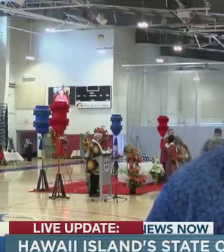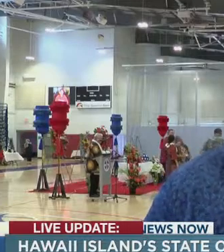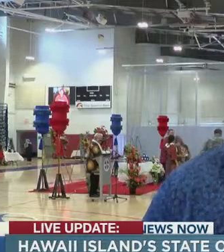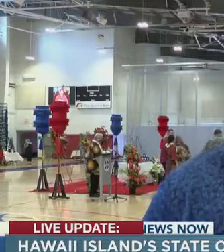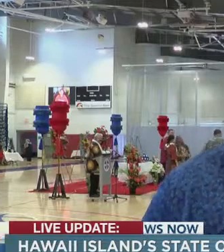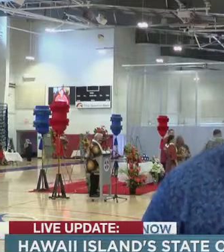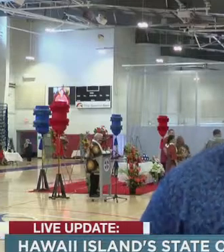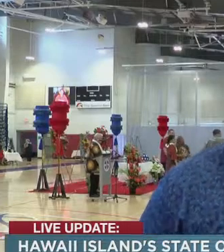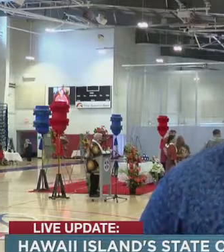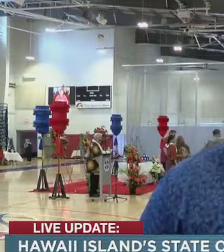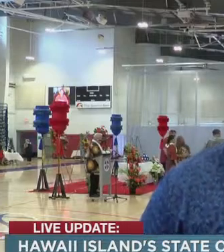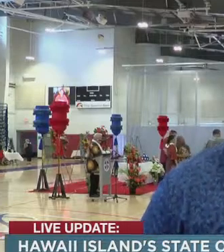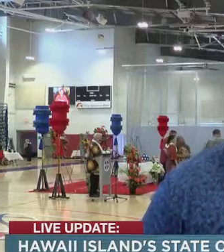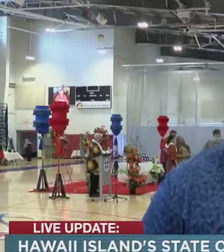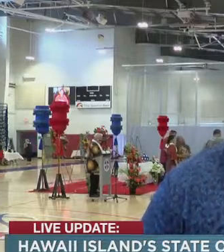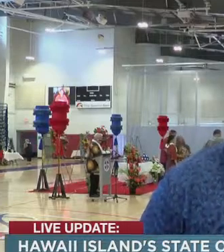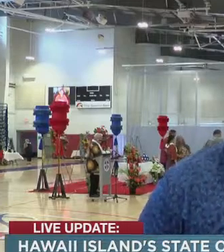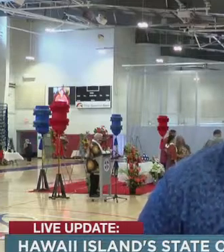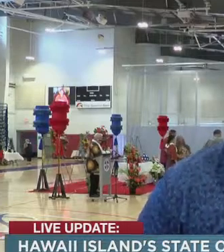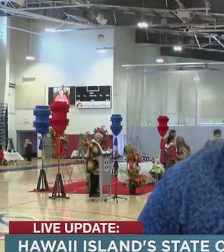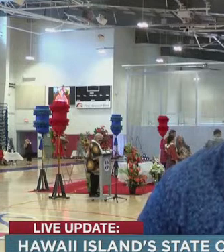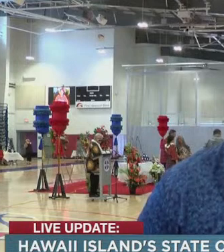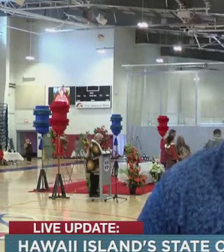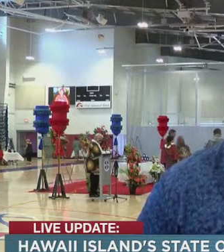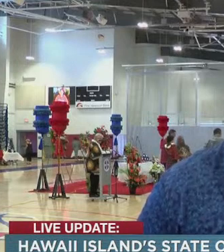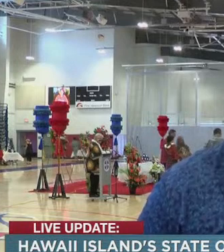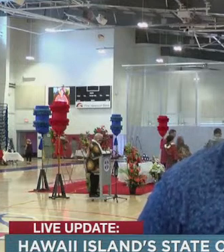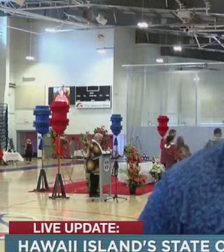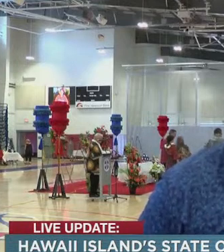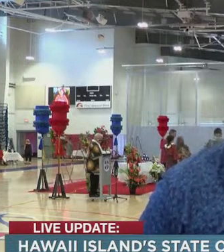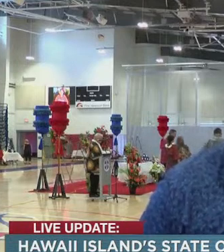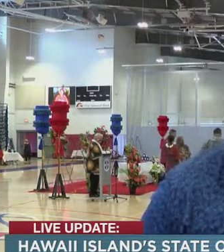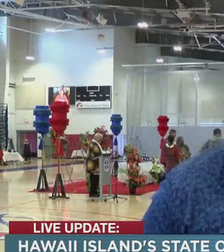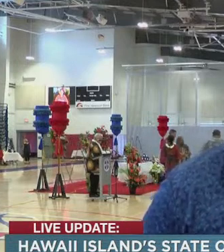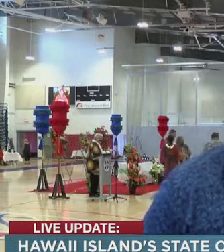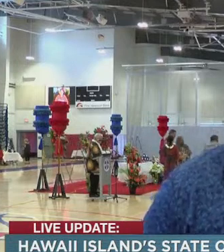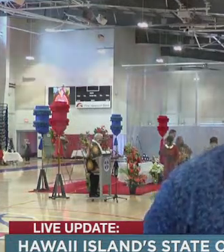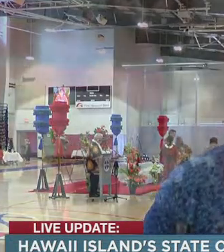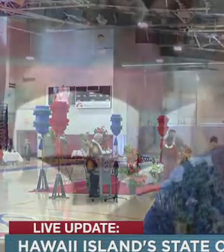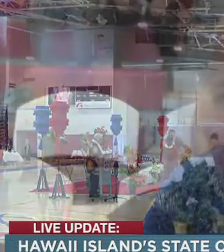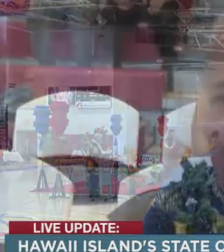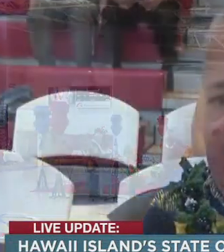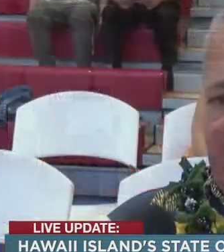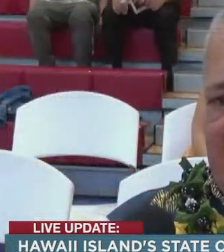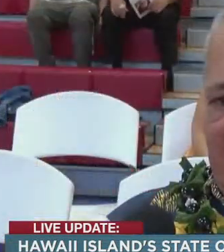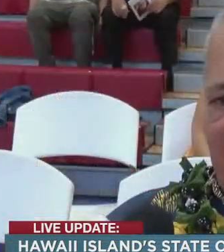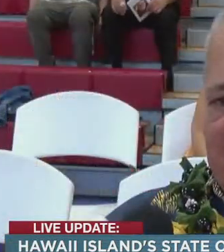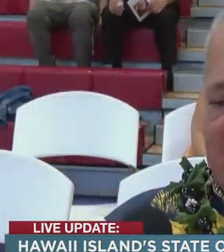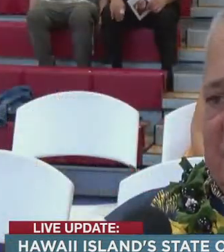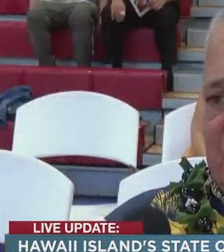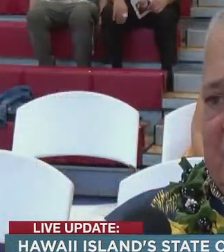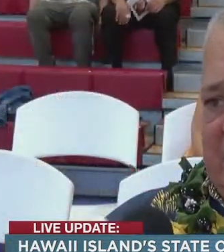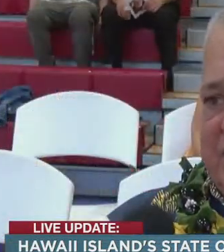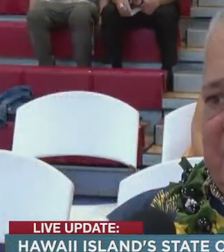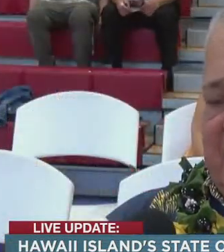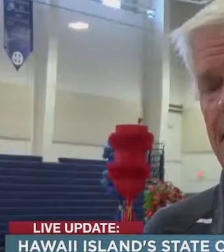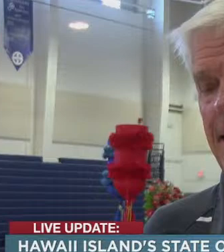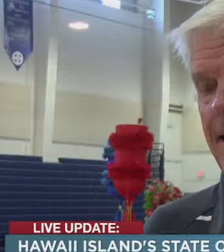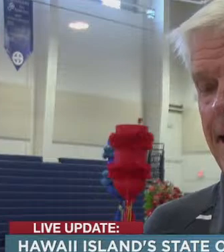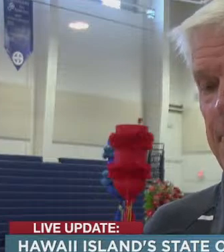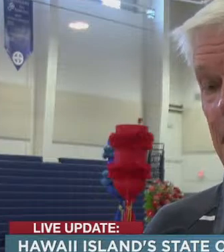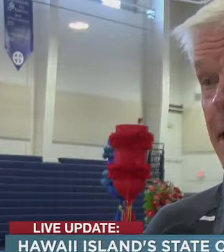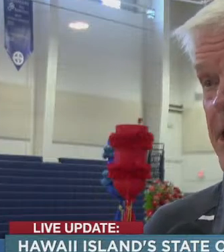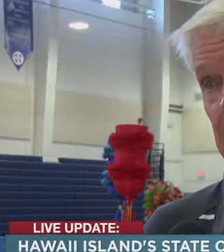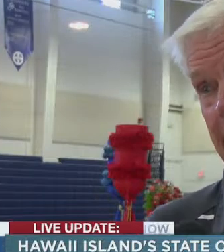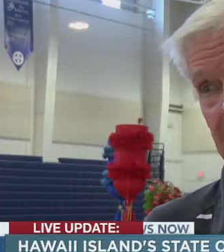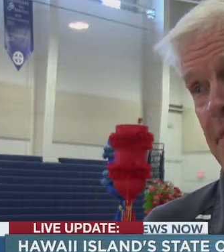life, where friends, families, and fellow sportscasters bid him one final aloha. The guy was a legend.